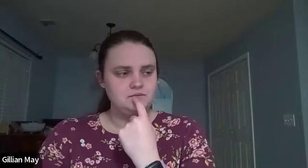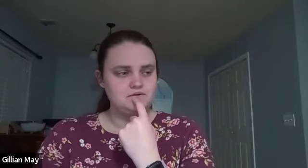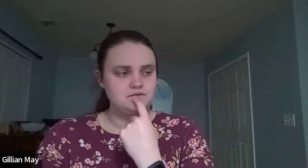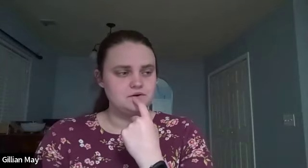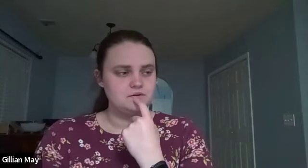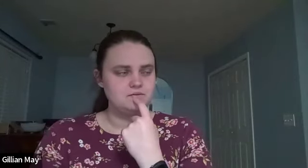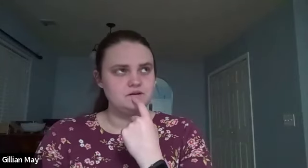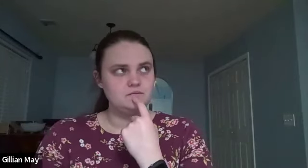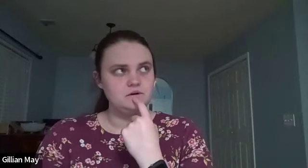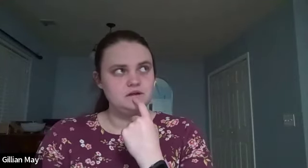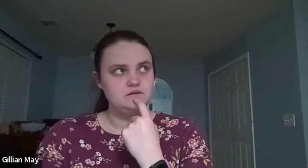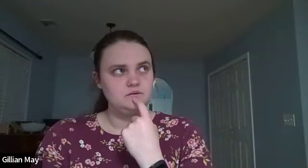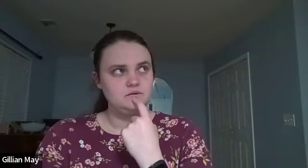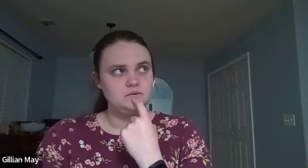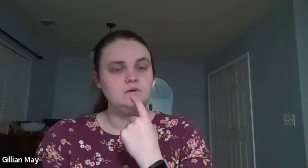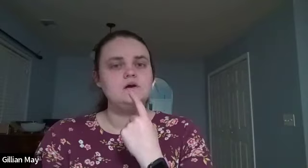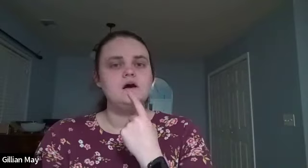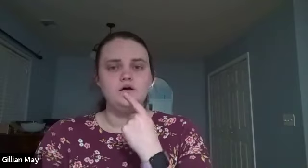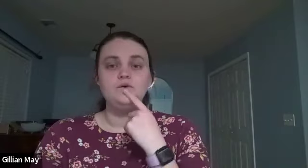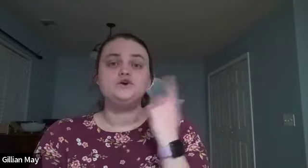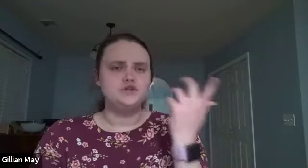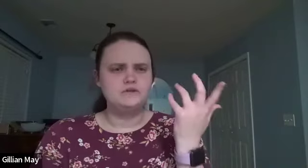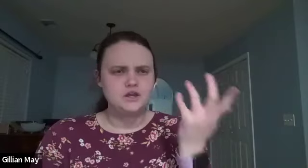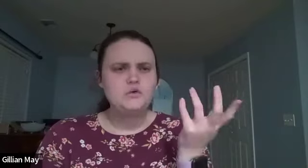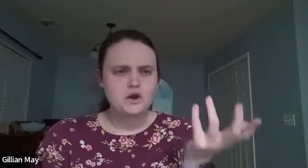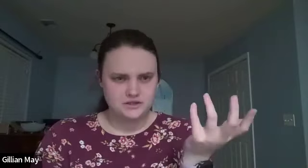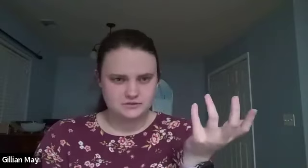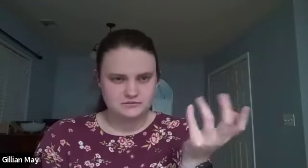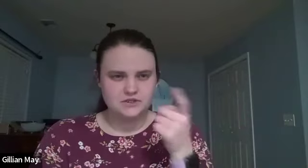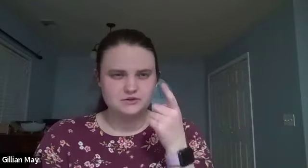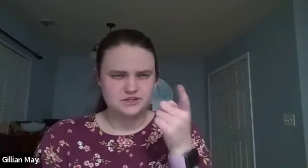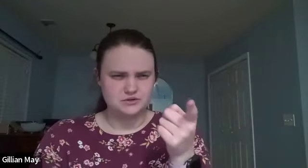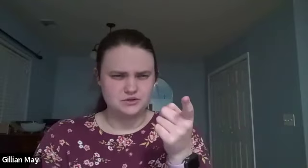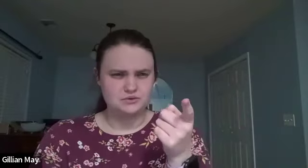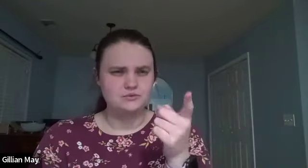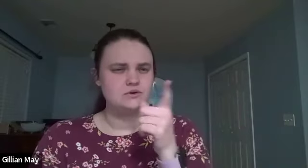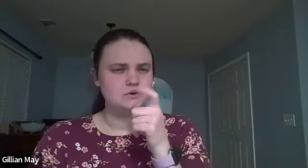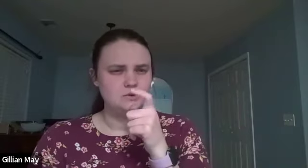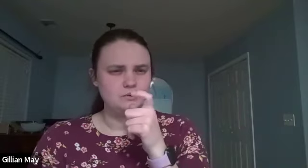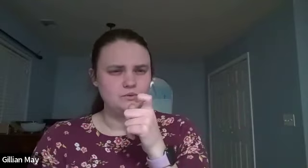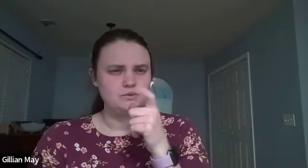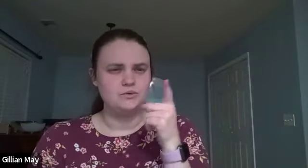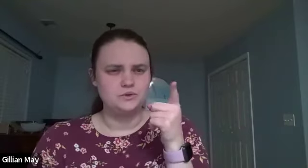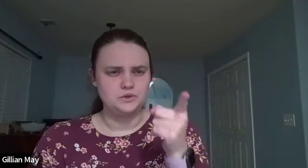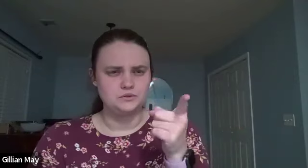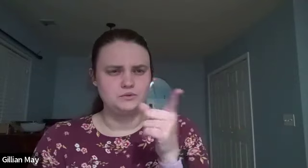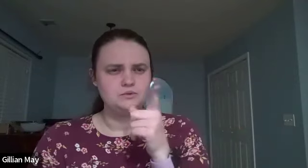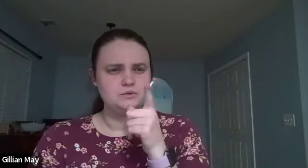One for, what have we done? What? Oh, you, like, who are you? You just go, you, who? You,